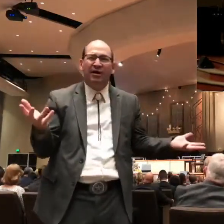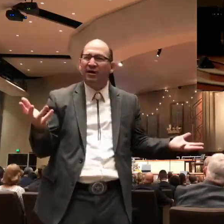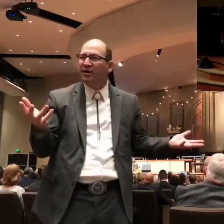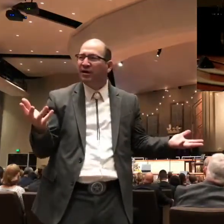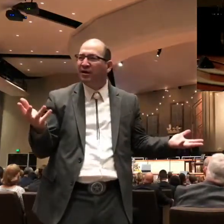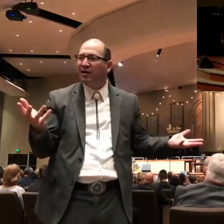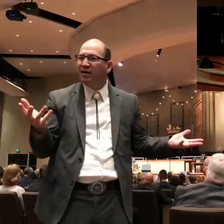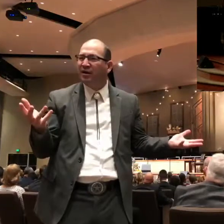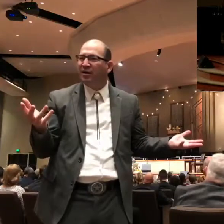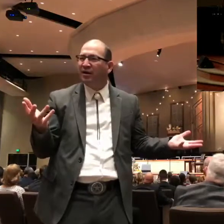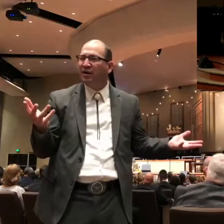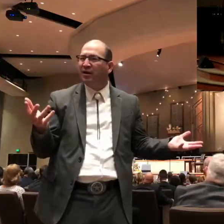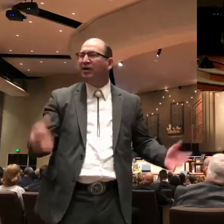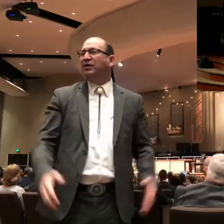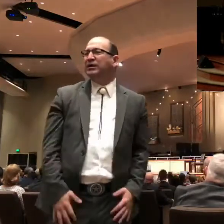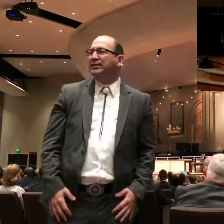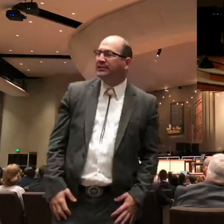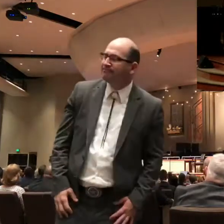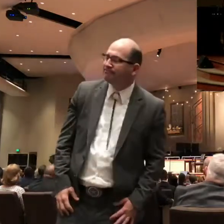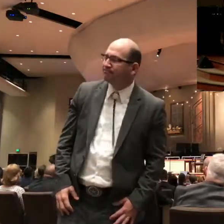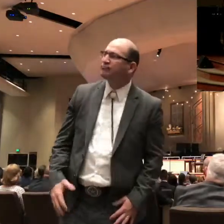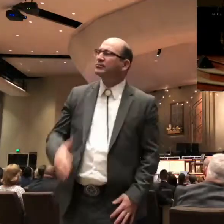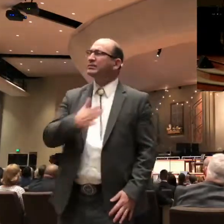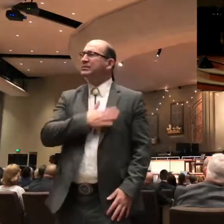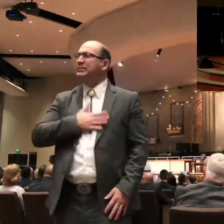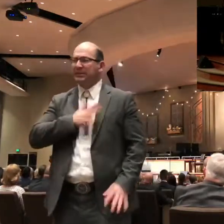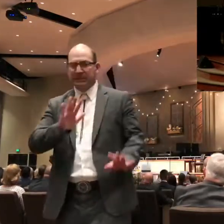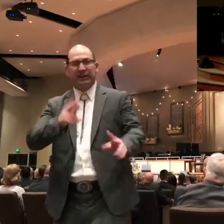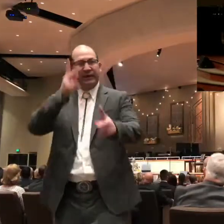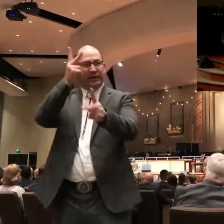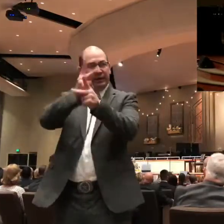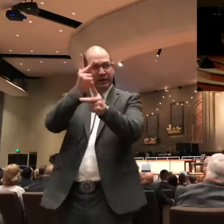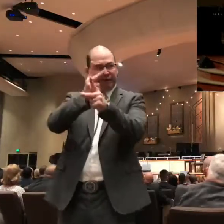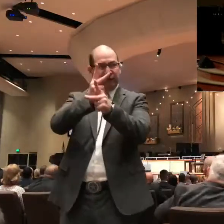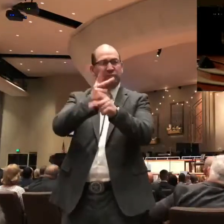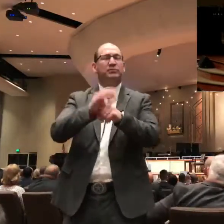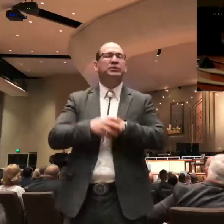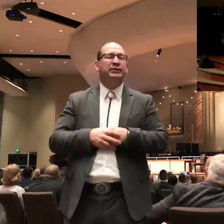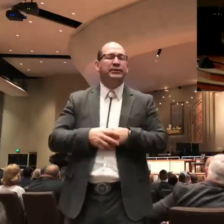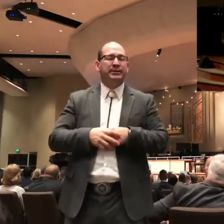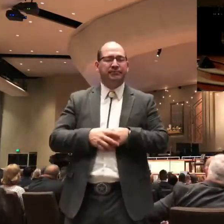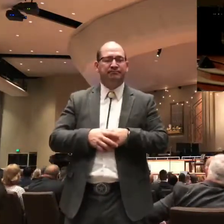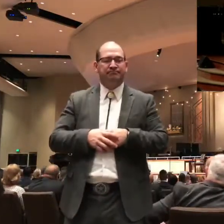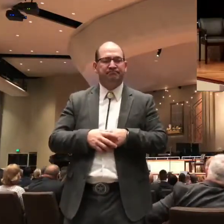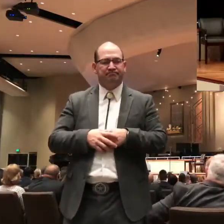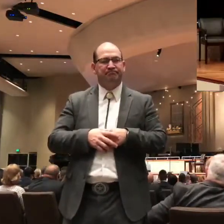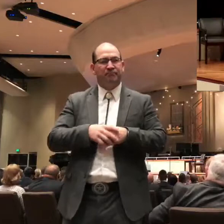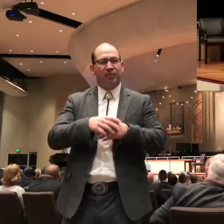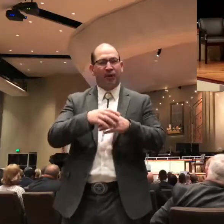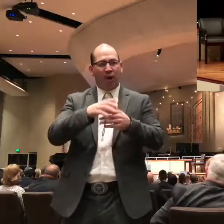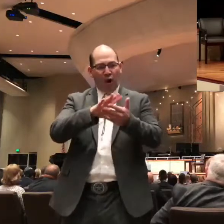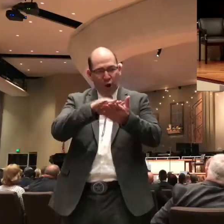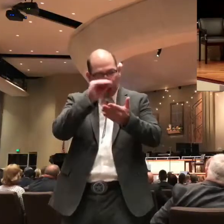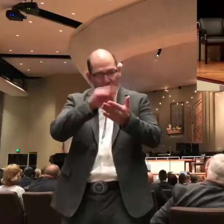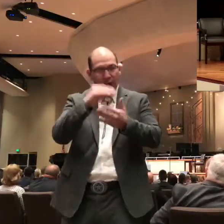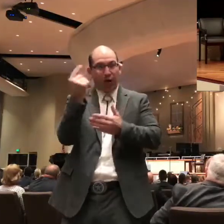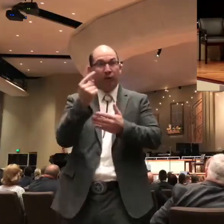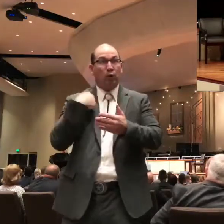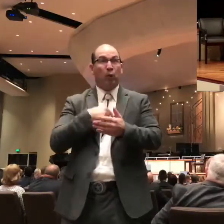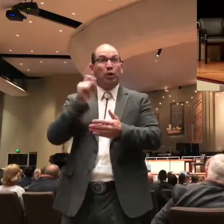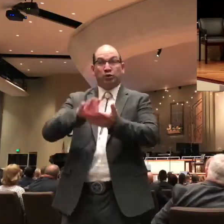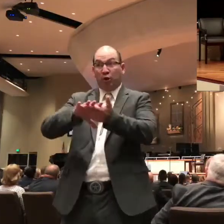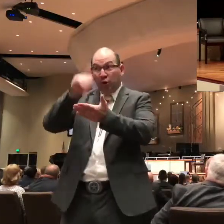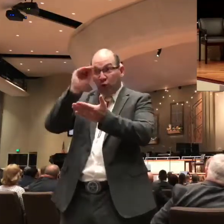truth. Now, folks, I want you to listen carefully about this ever learning. Oftentimes, by the way, we should be